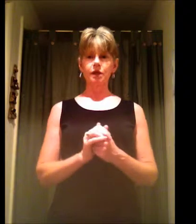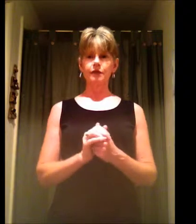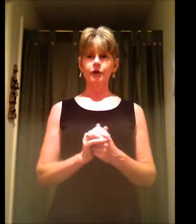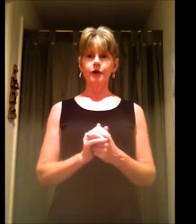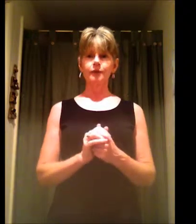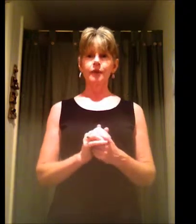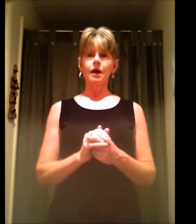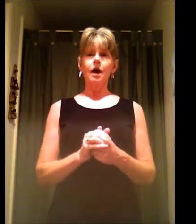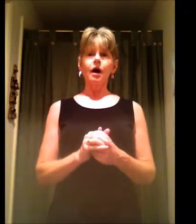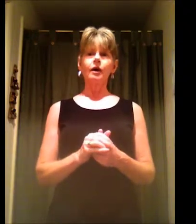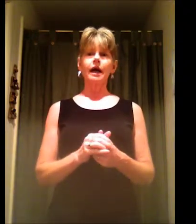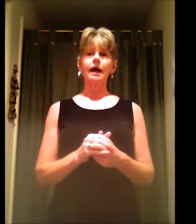for you. Okay,